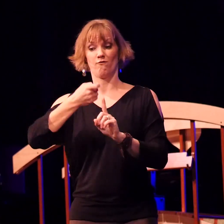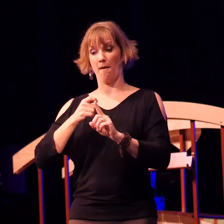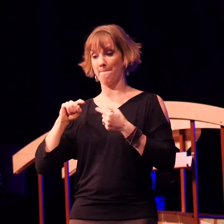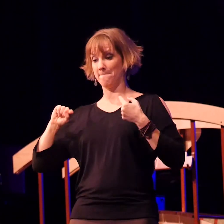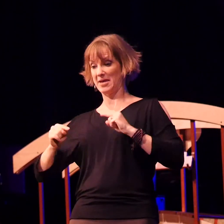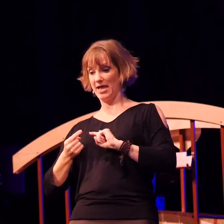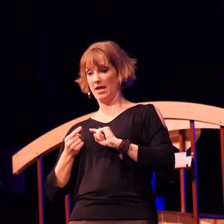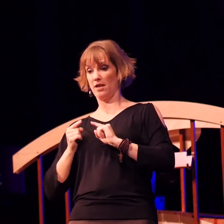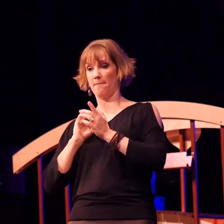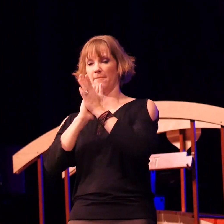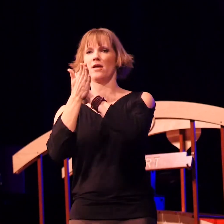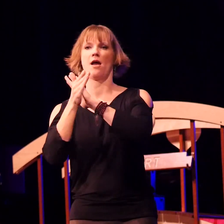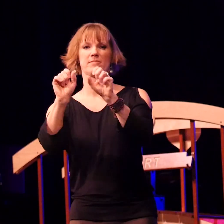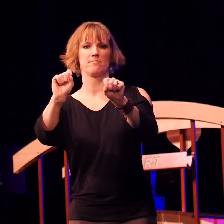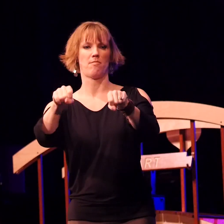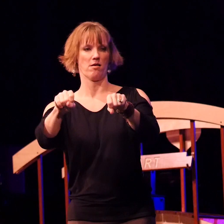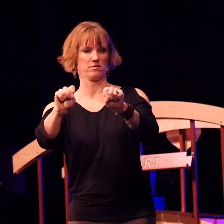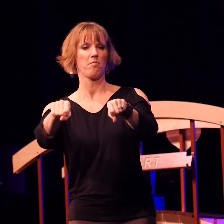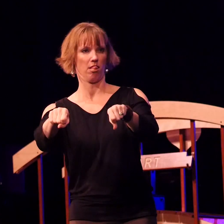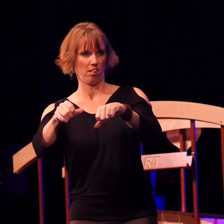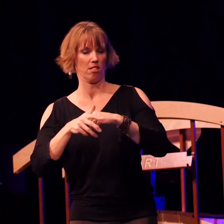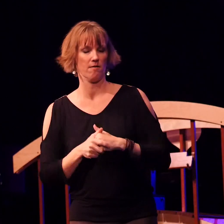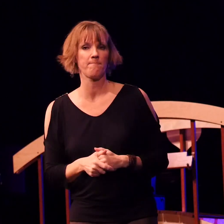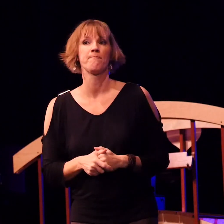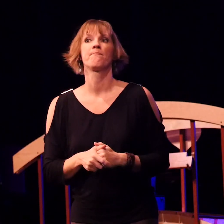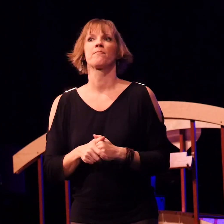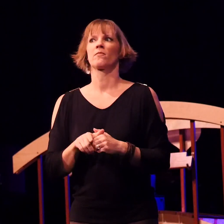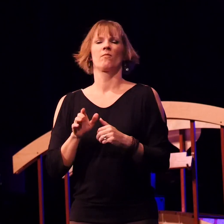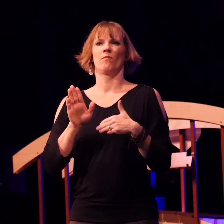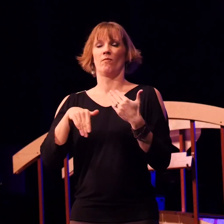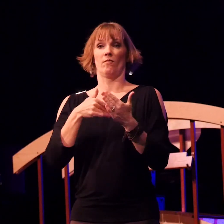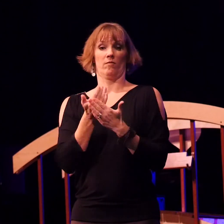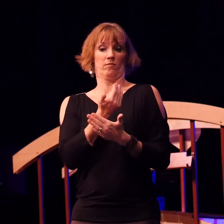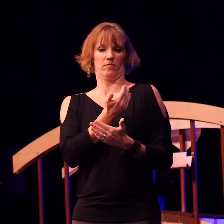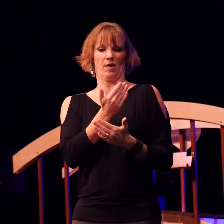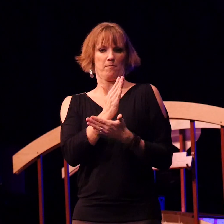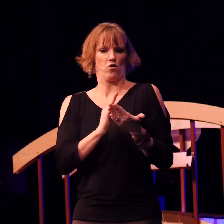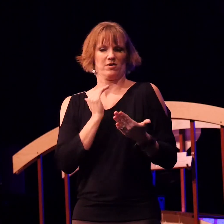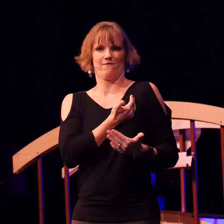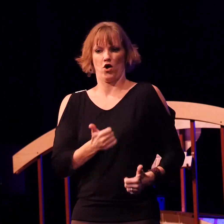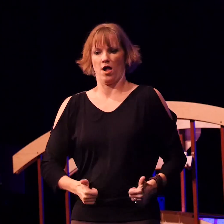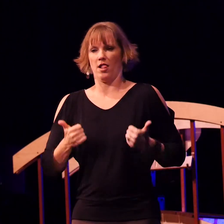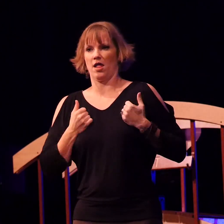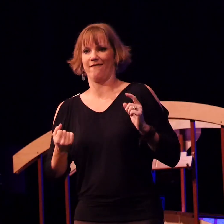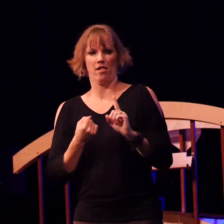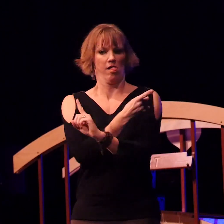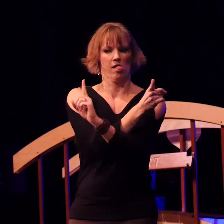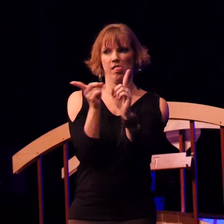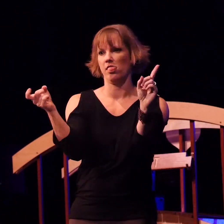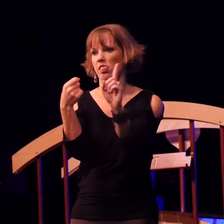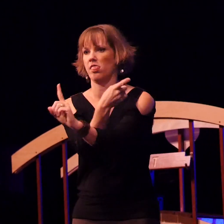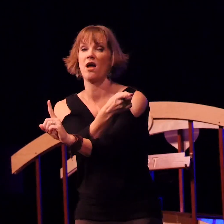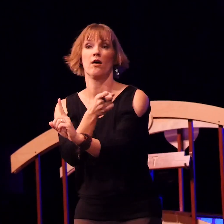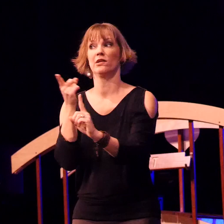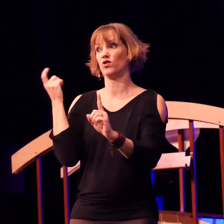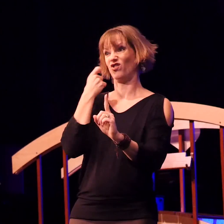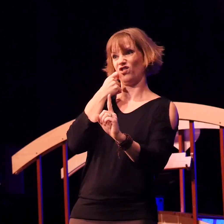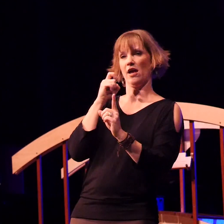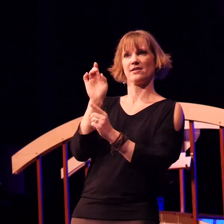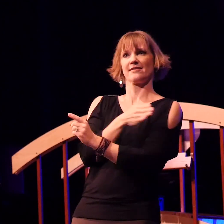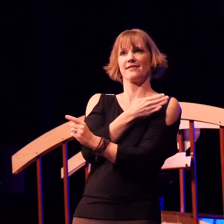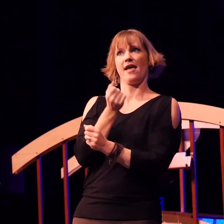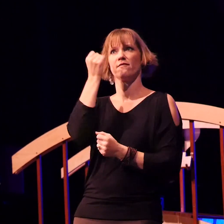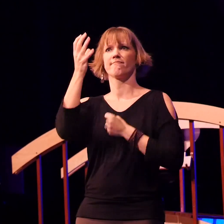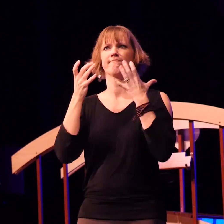to the possible. Now, in all the twists and turns of our lives, what Cheryl's saying to us today,